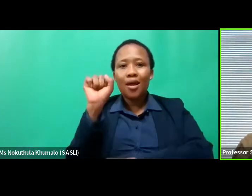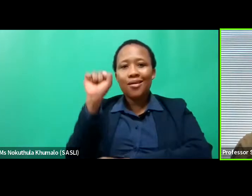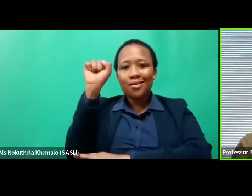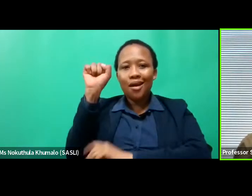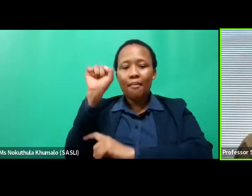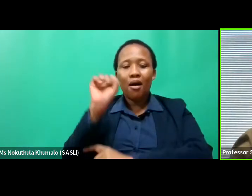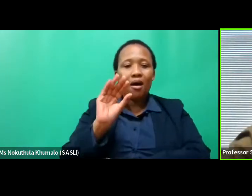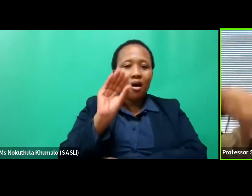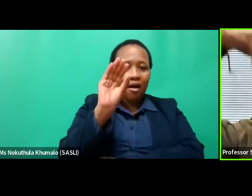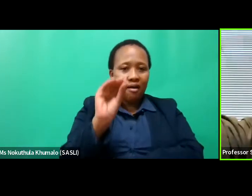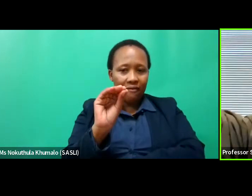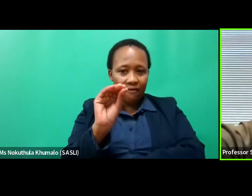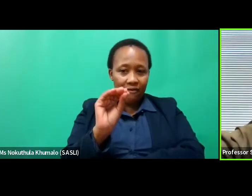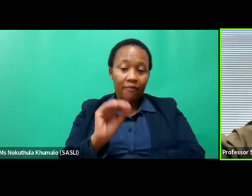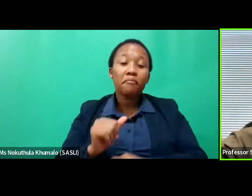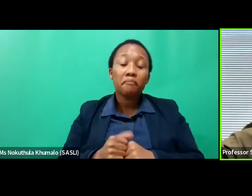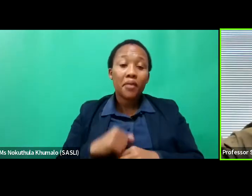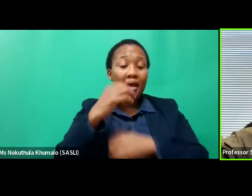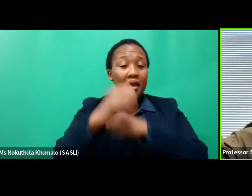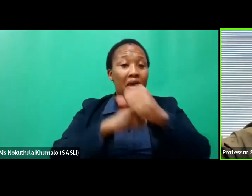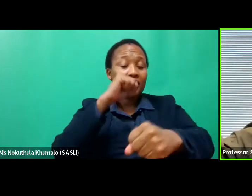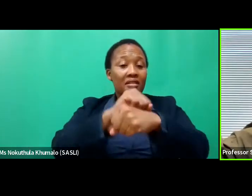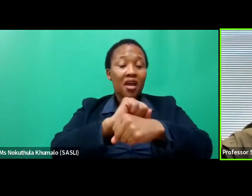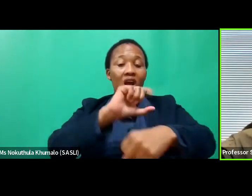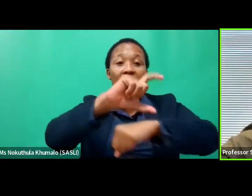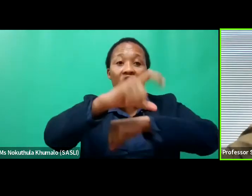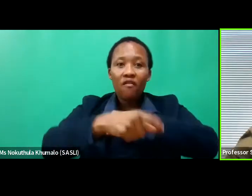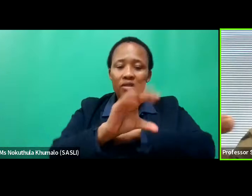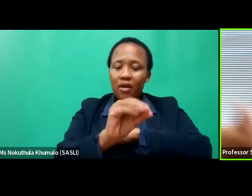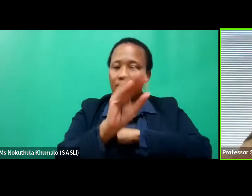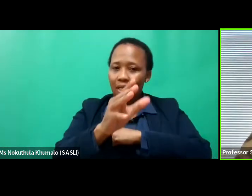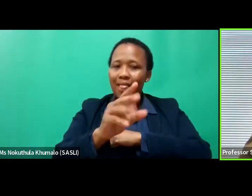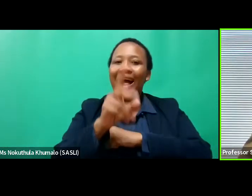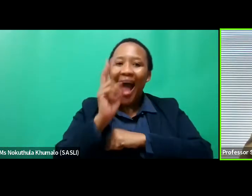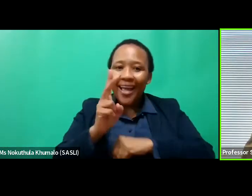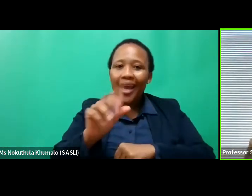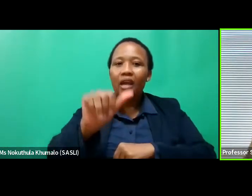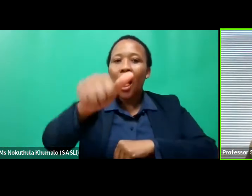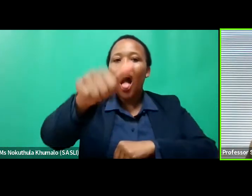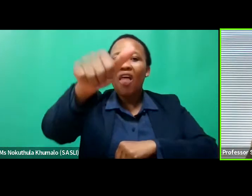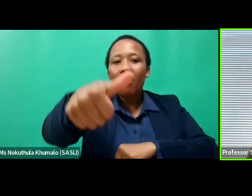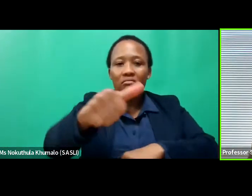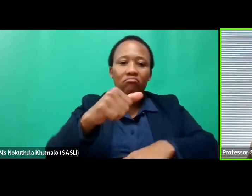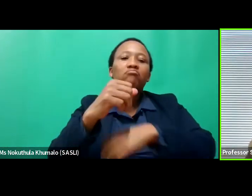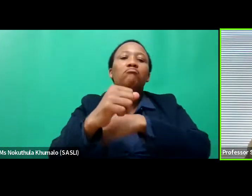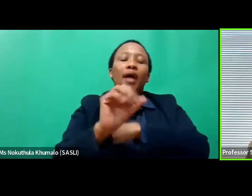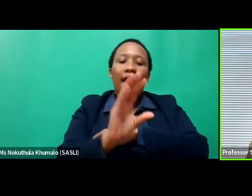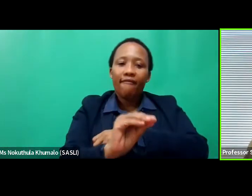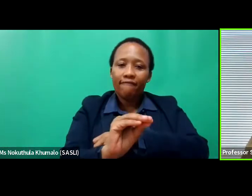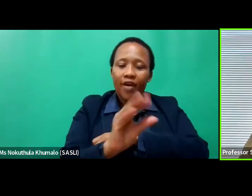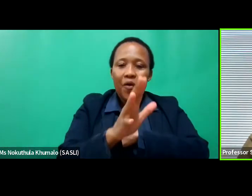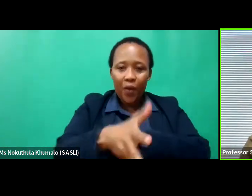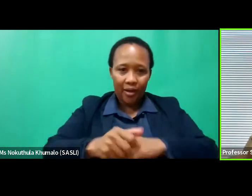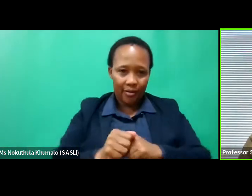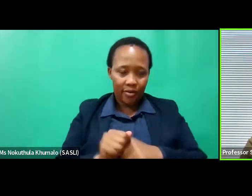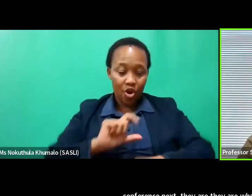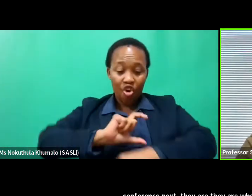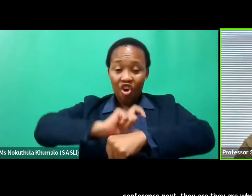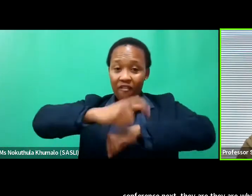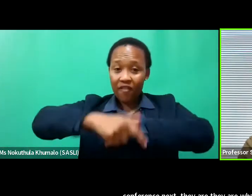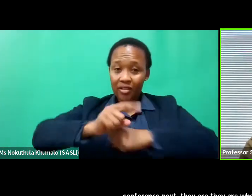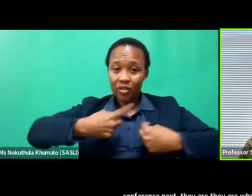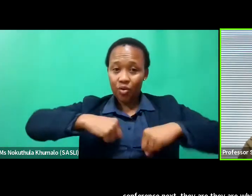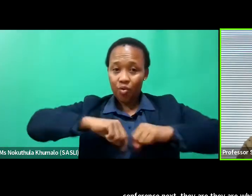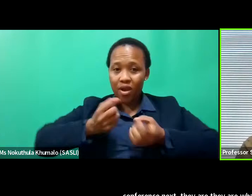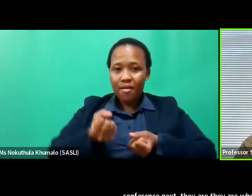we have another conference next year and another conference the other year. What knowledge are we producing for that conference? How are we guiding